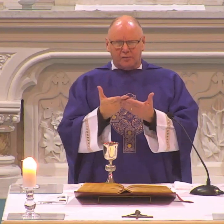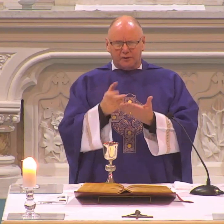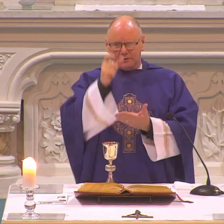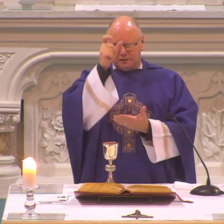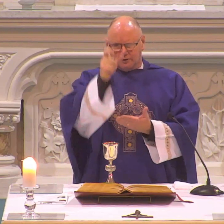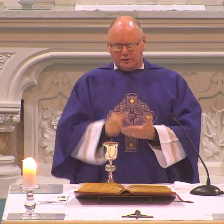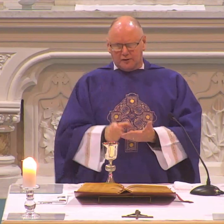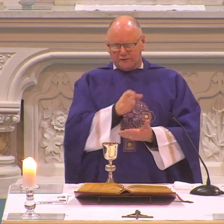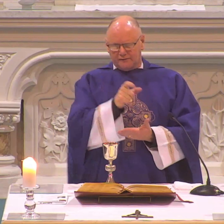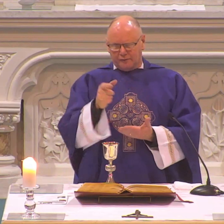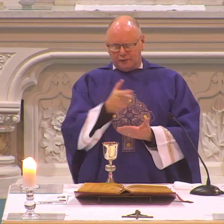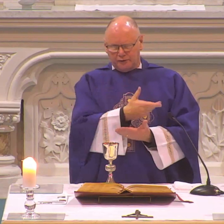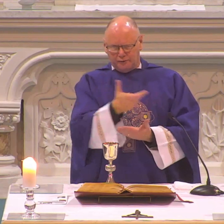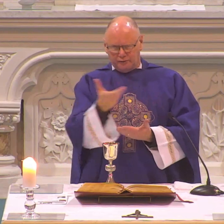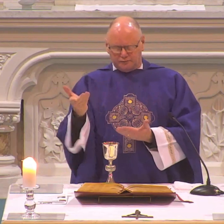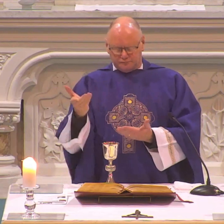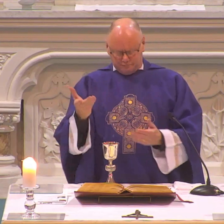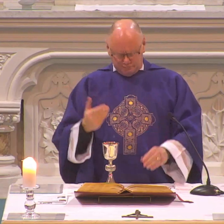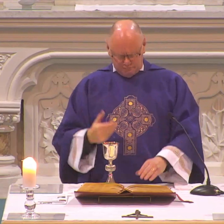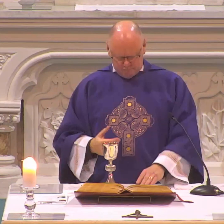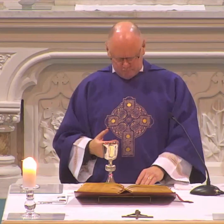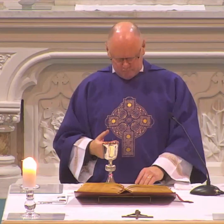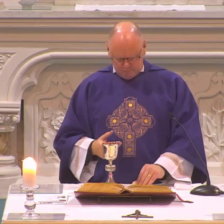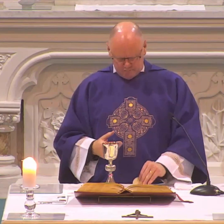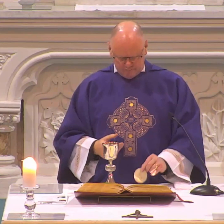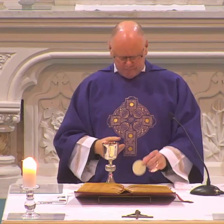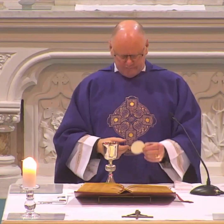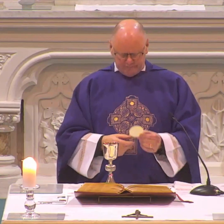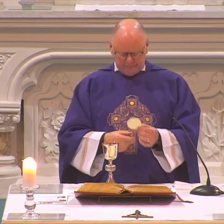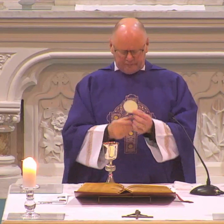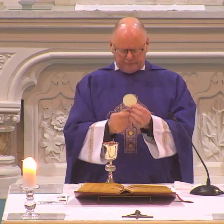up for you."